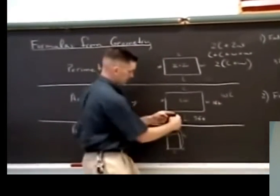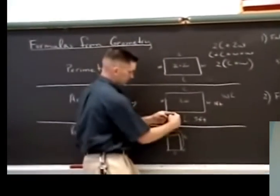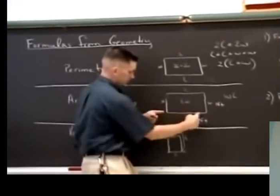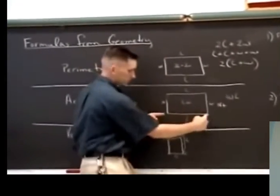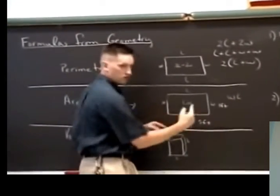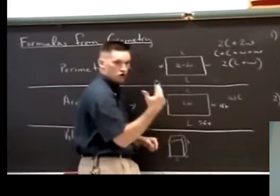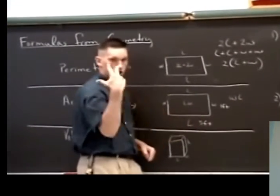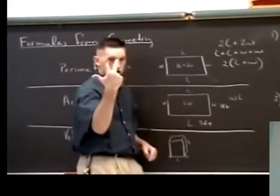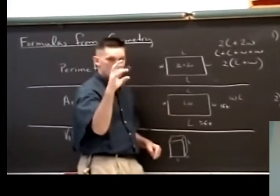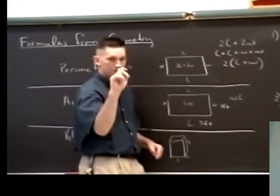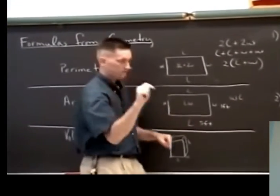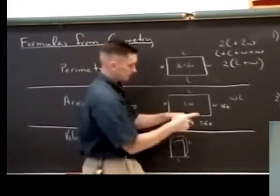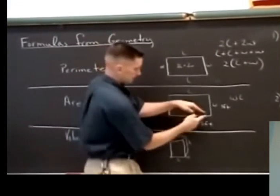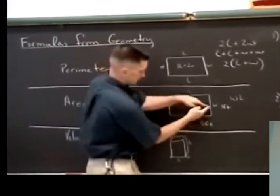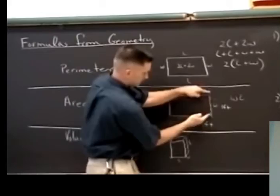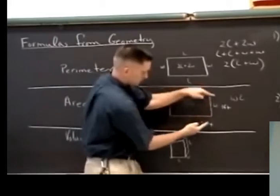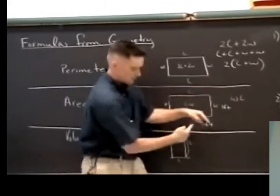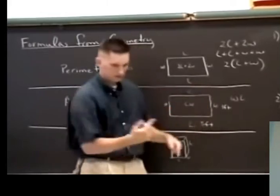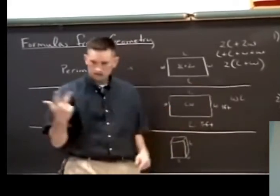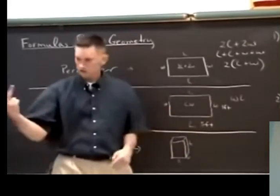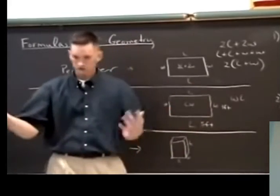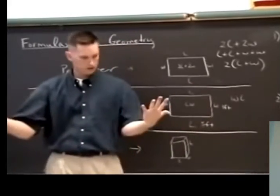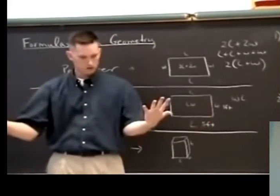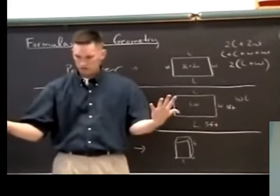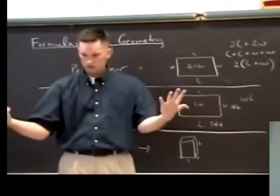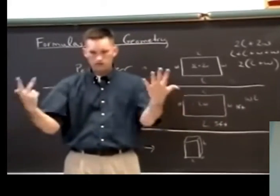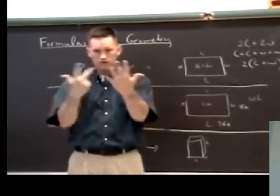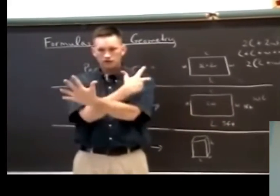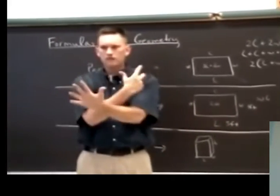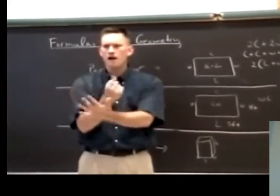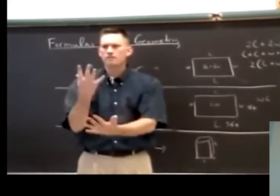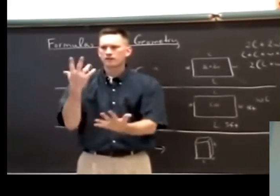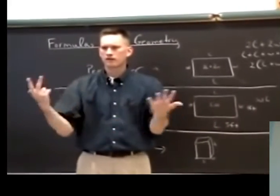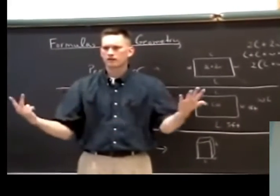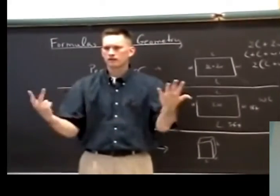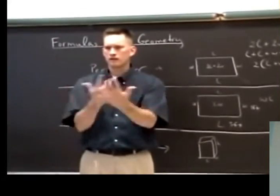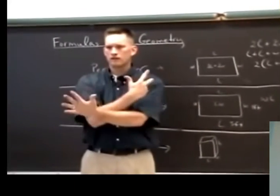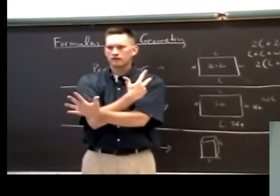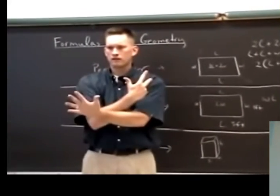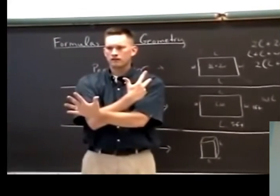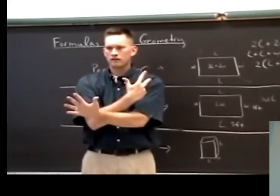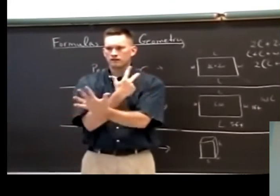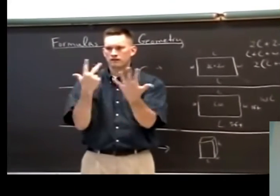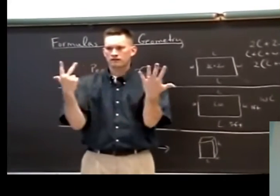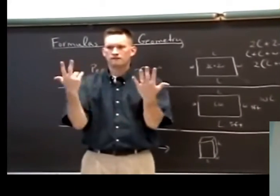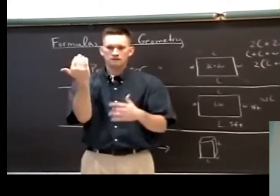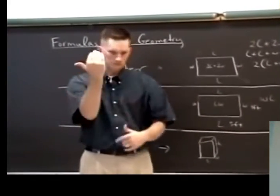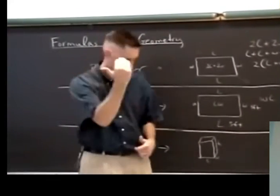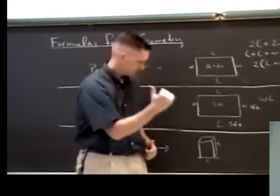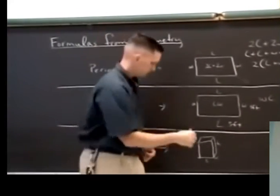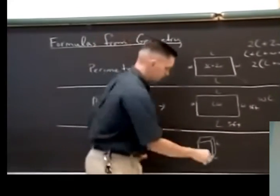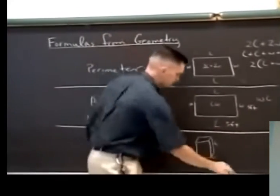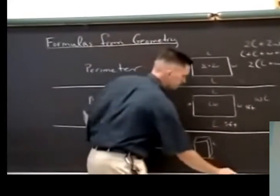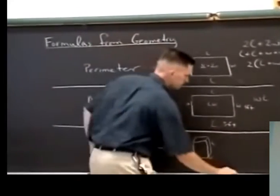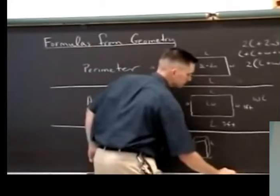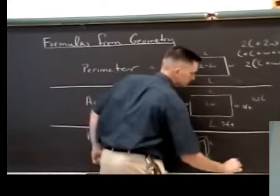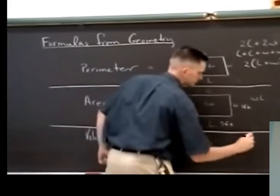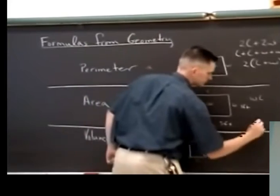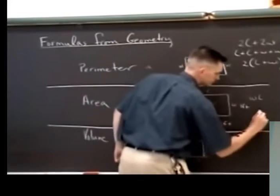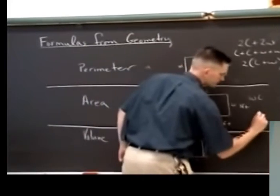5 feet and the width of something was 3 feet, You'd multiply 3 times 5. And what would the